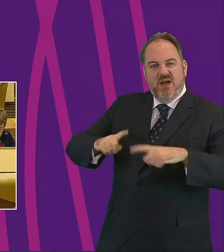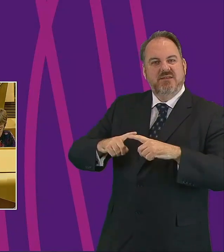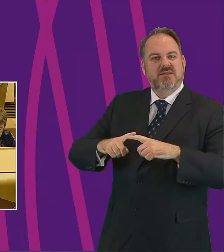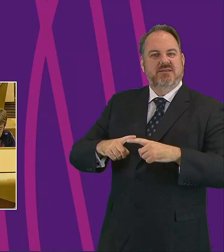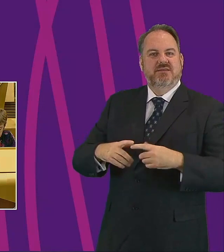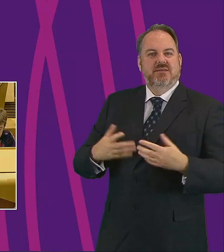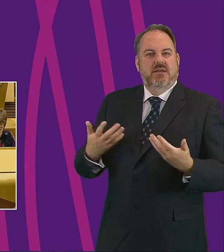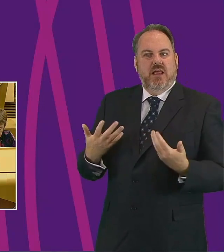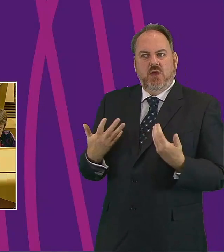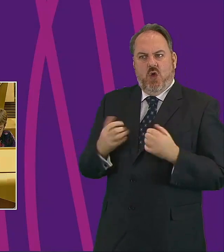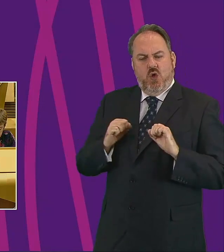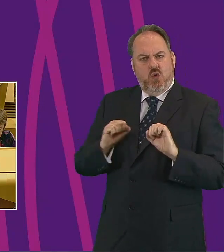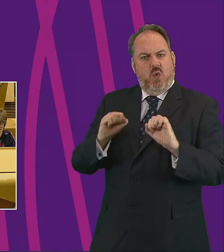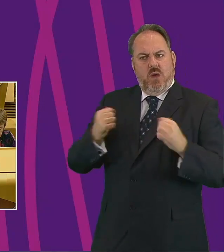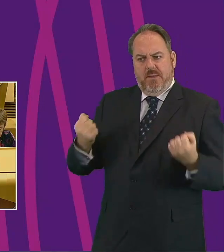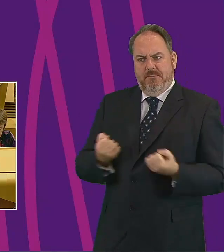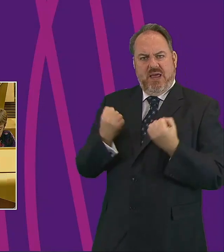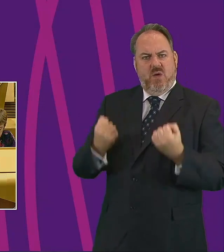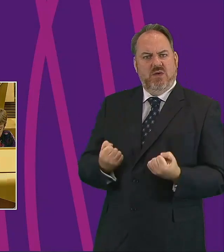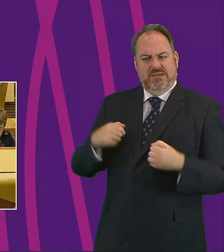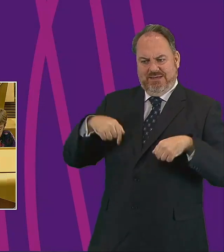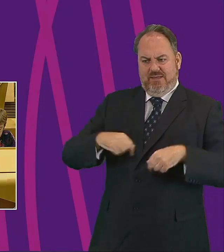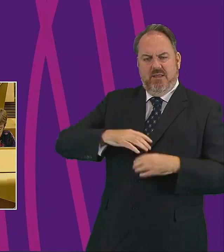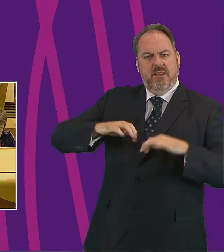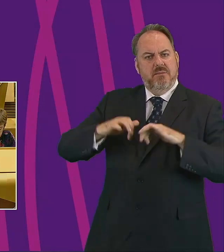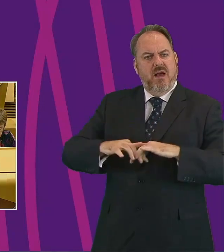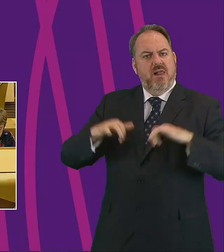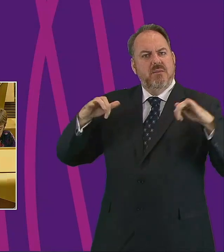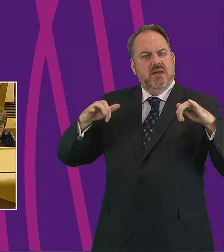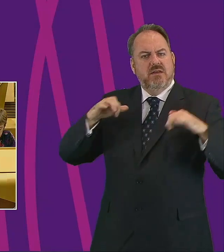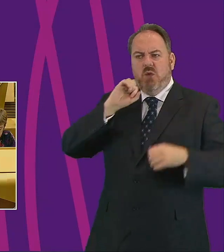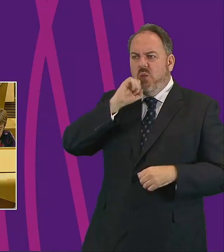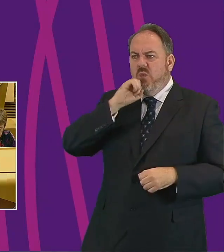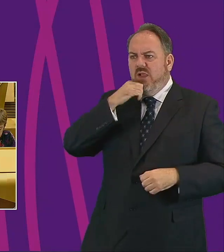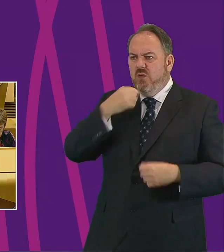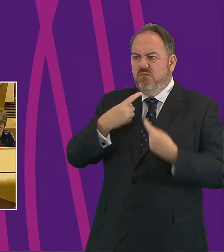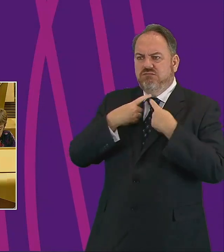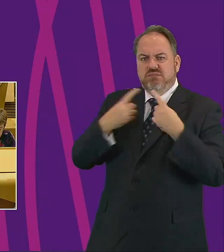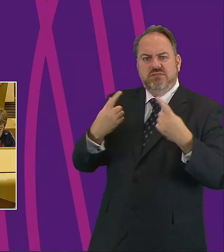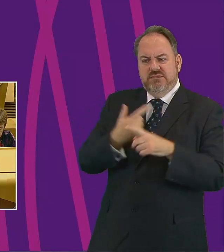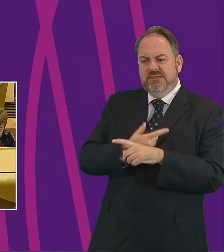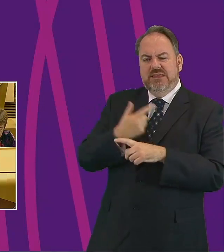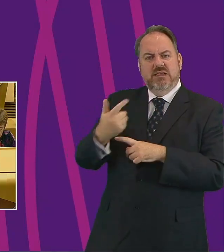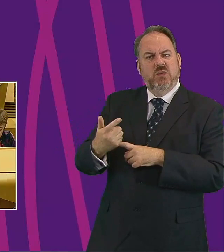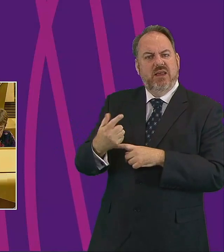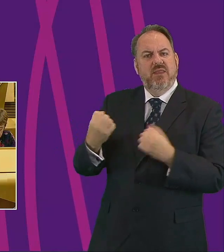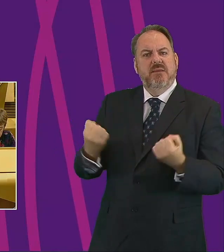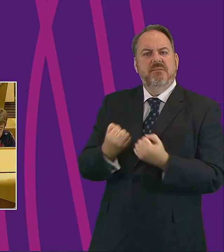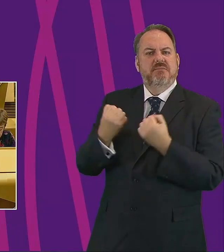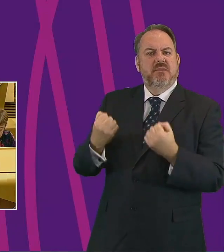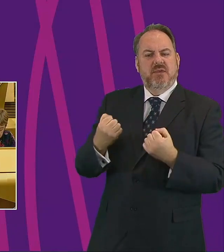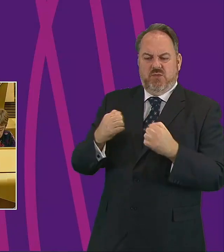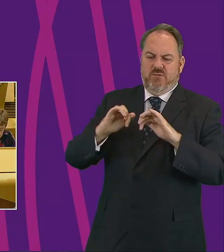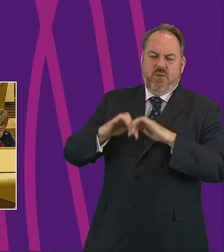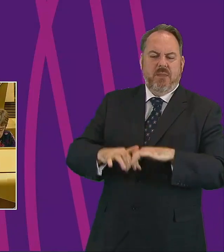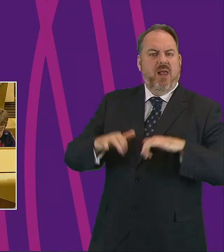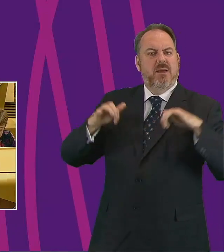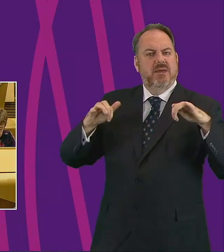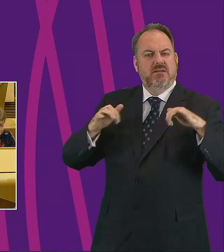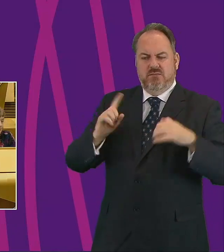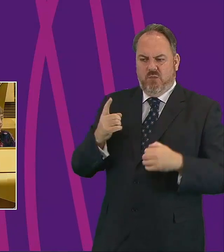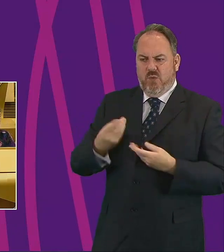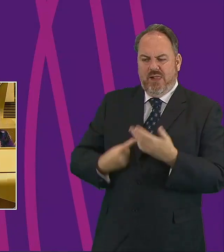all of the powers of this Parliament in next week's programme for government, because all our attention now and